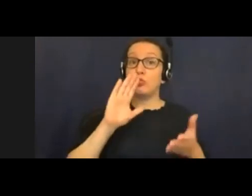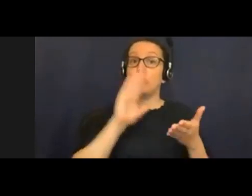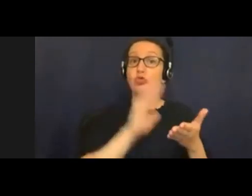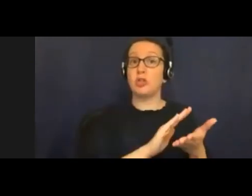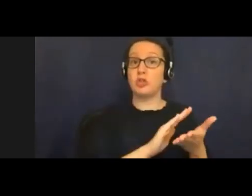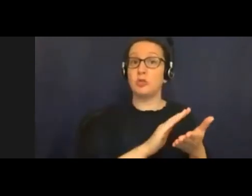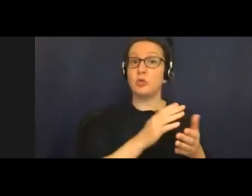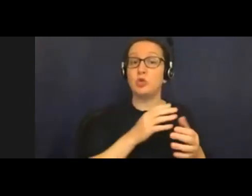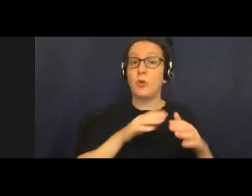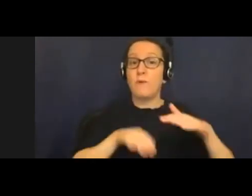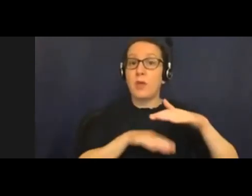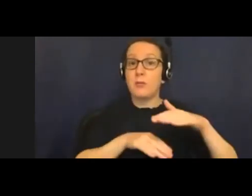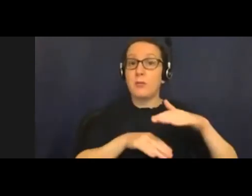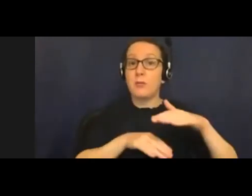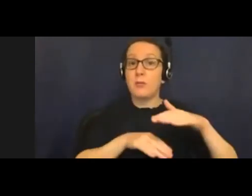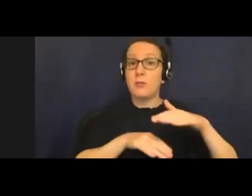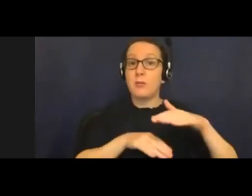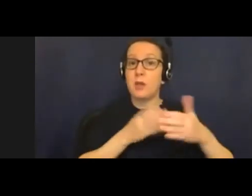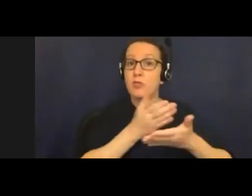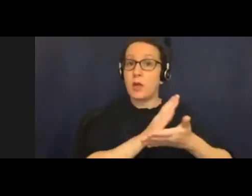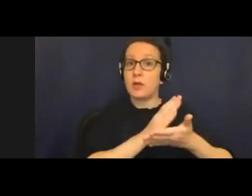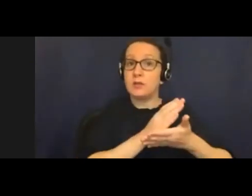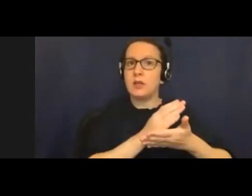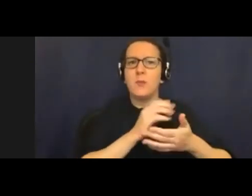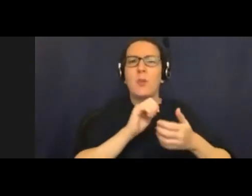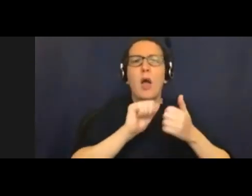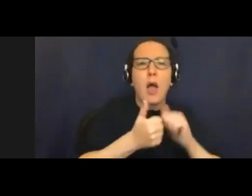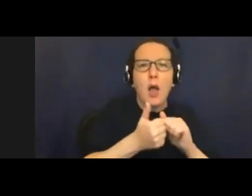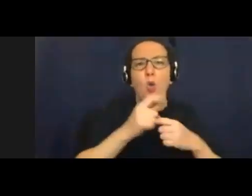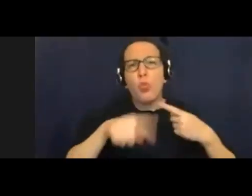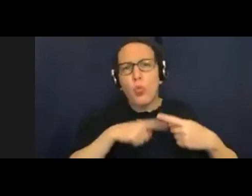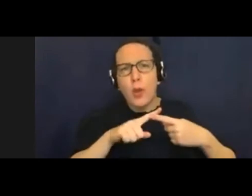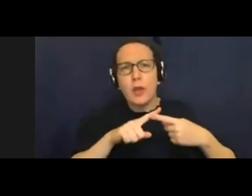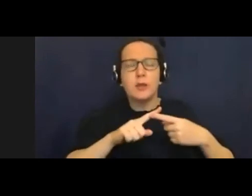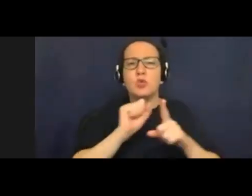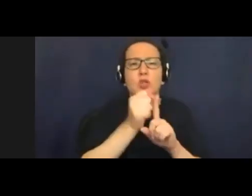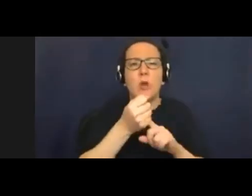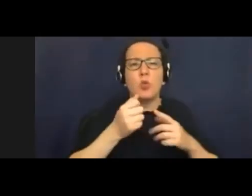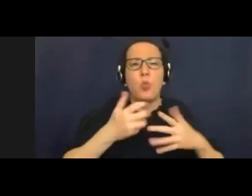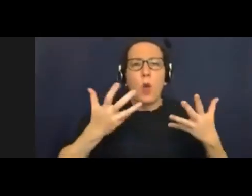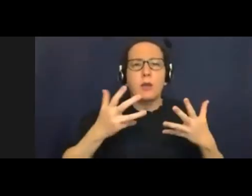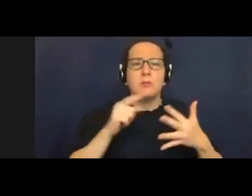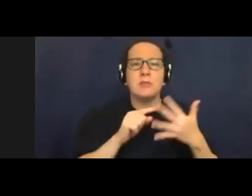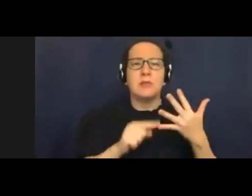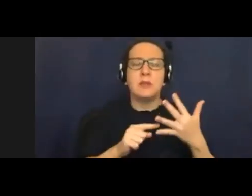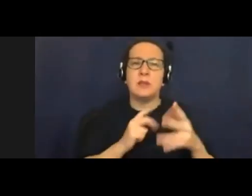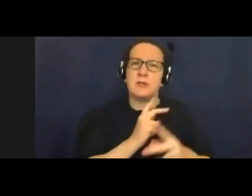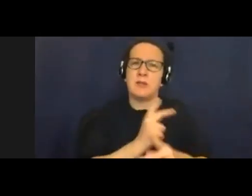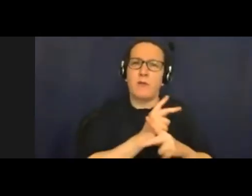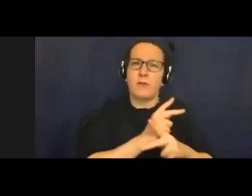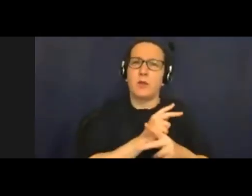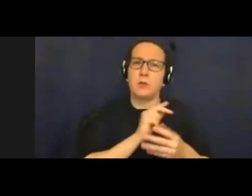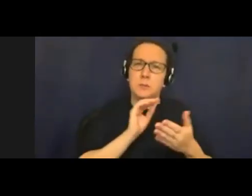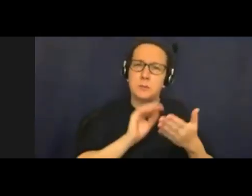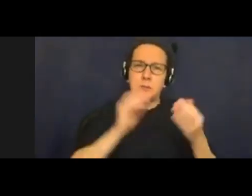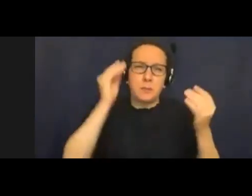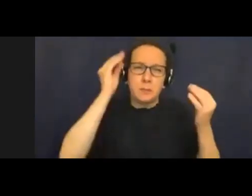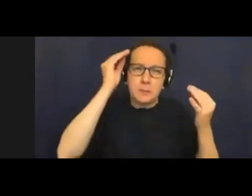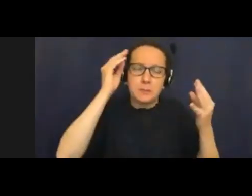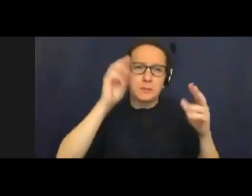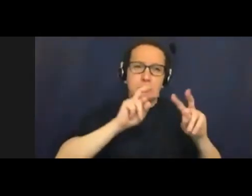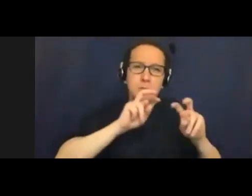also another issue I was thinking about, the campaign, the electoral campaign. Of course, we will go back to the voting operations, but there is, first of all, in